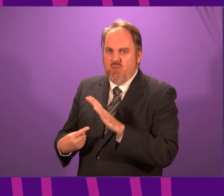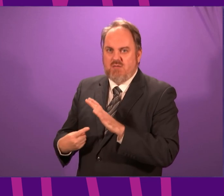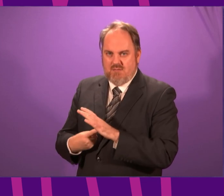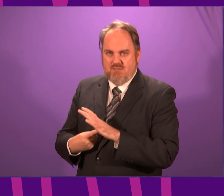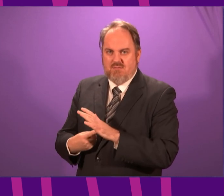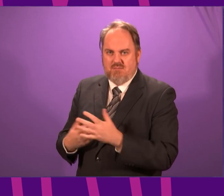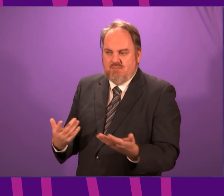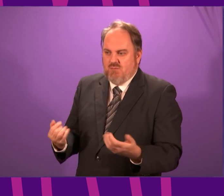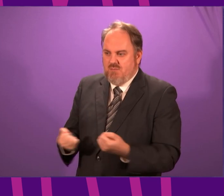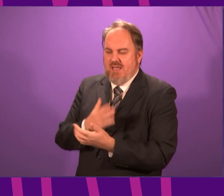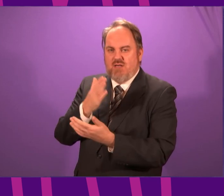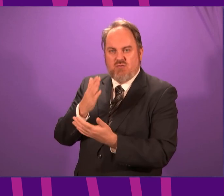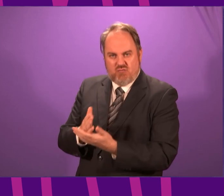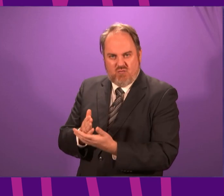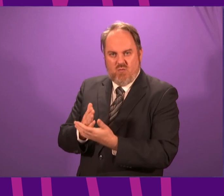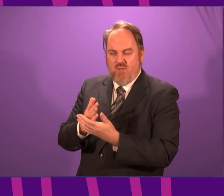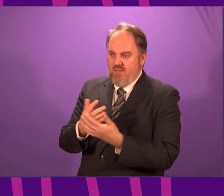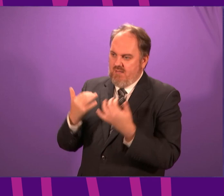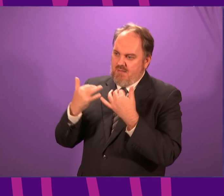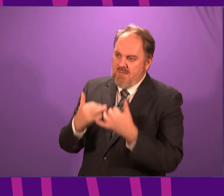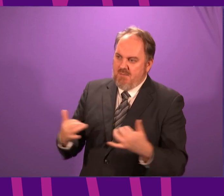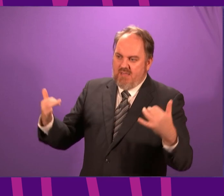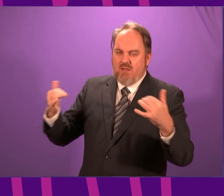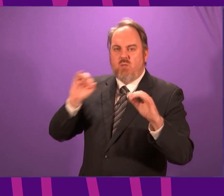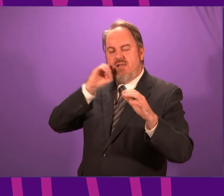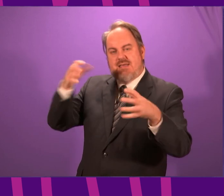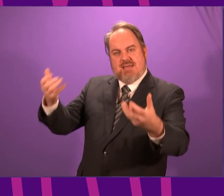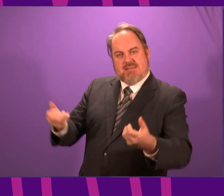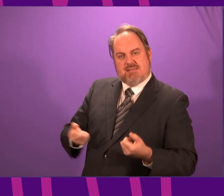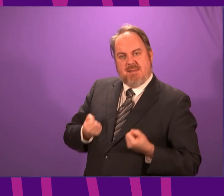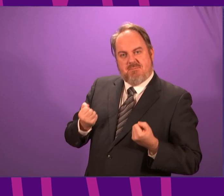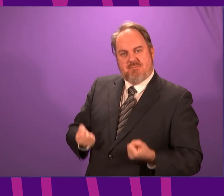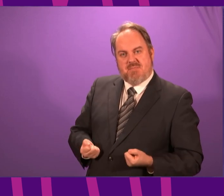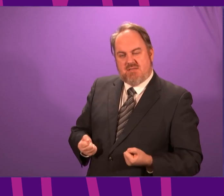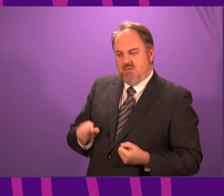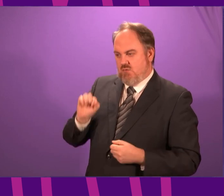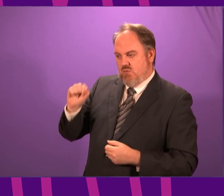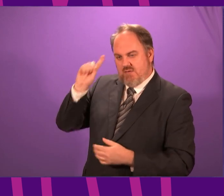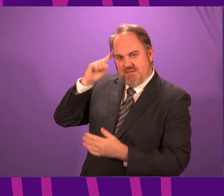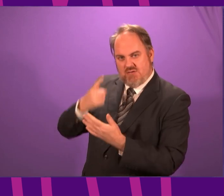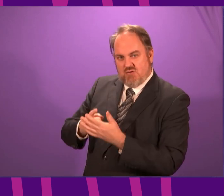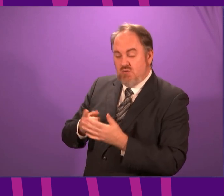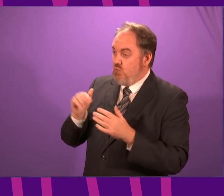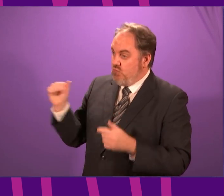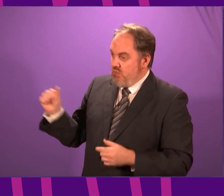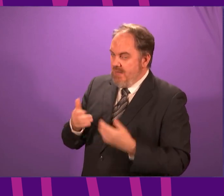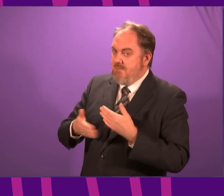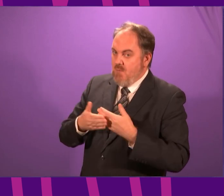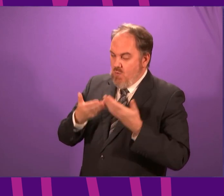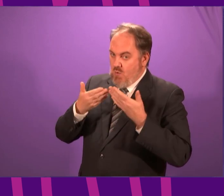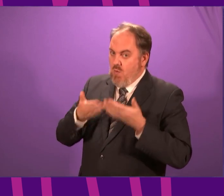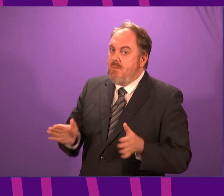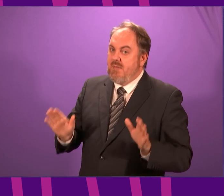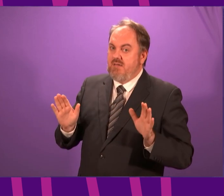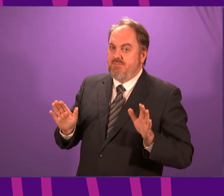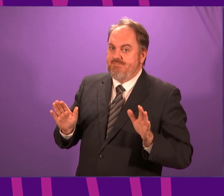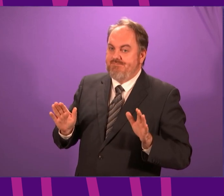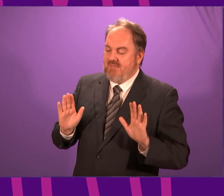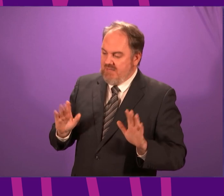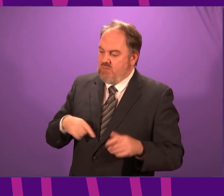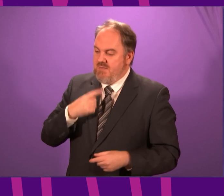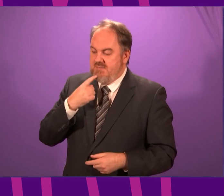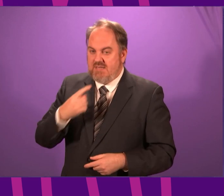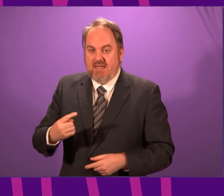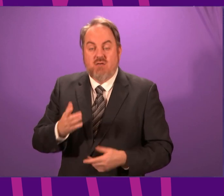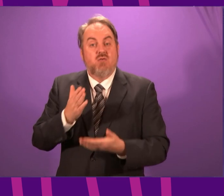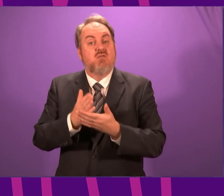moves that you want to put in place. So I think there is an issue about that transparency. But we also don't